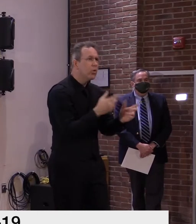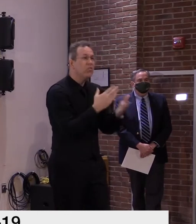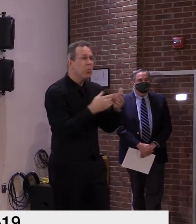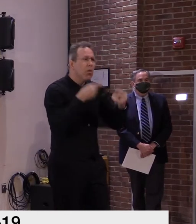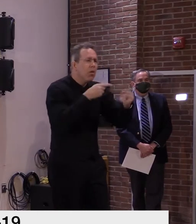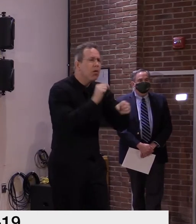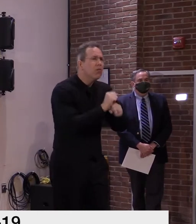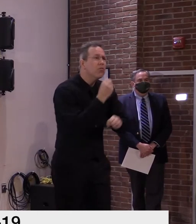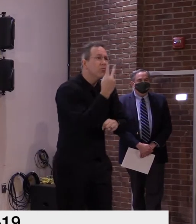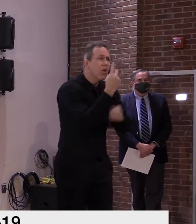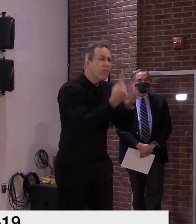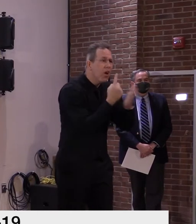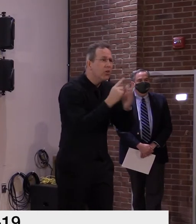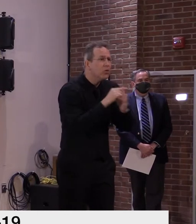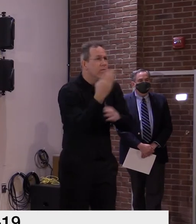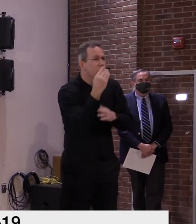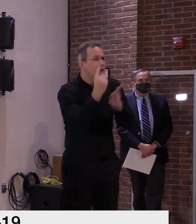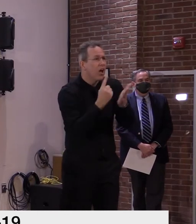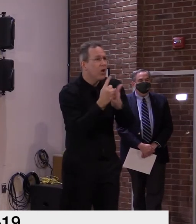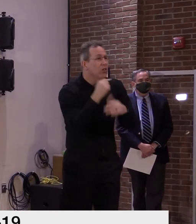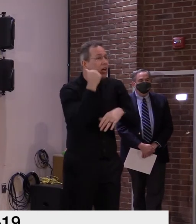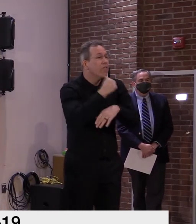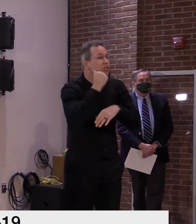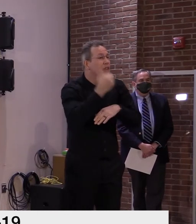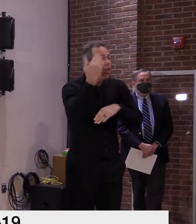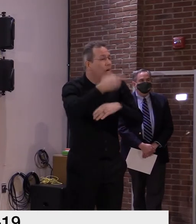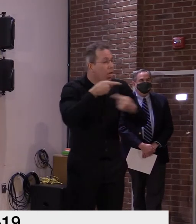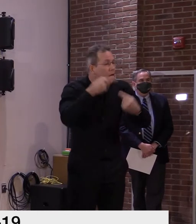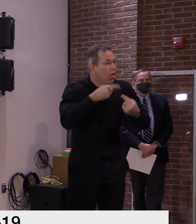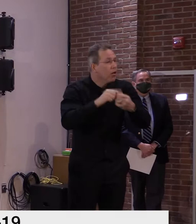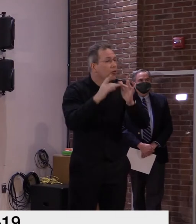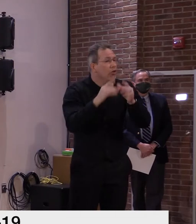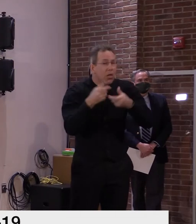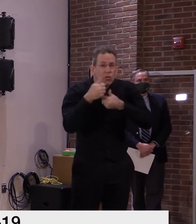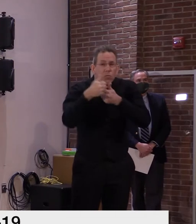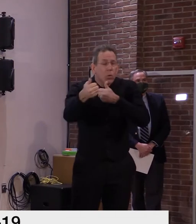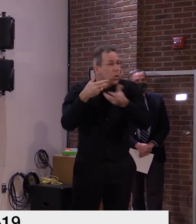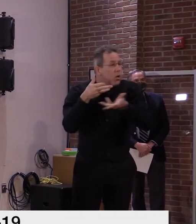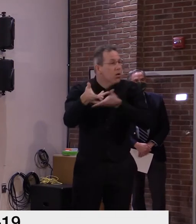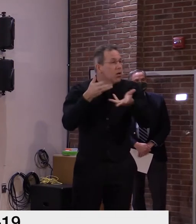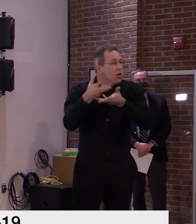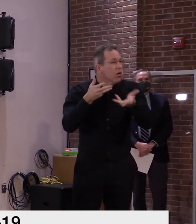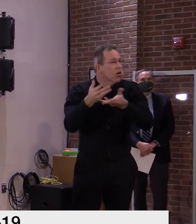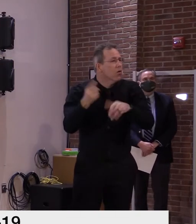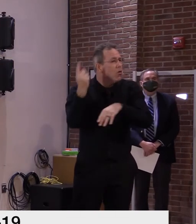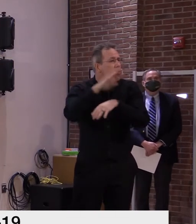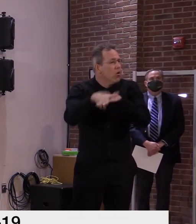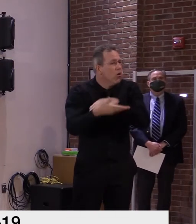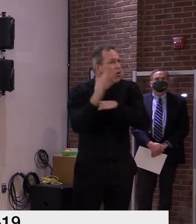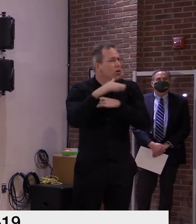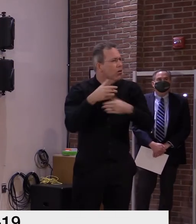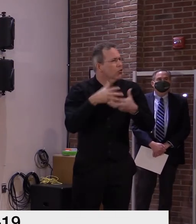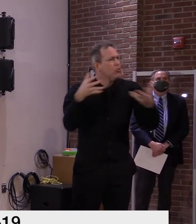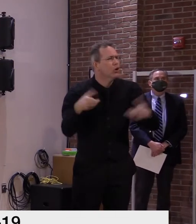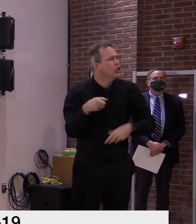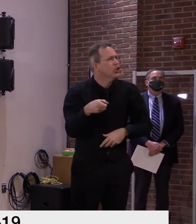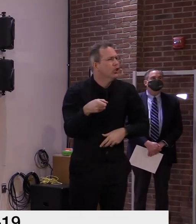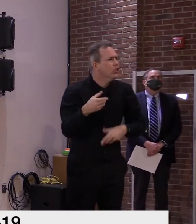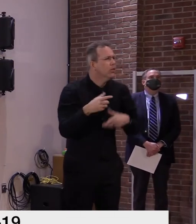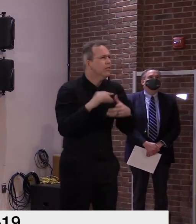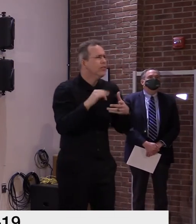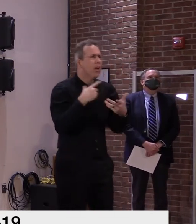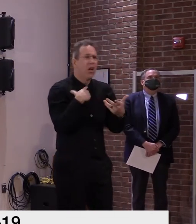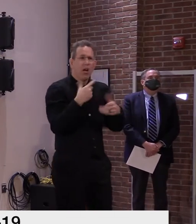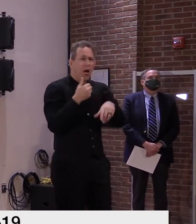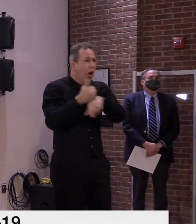think about that for a moment. Again, this is not a reflection of the hard work and